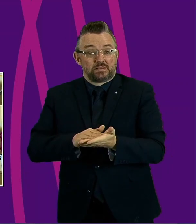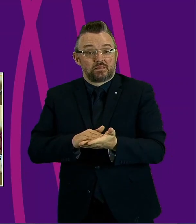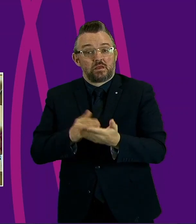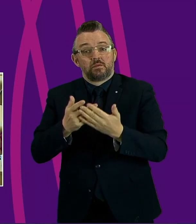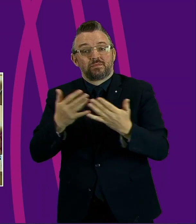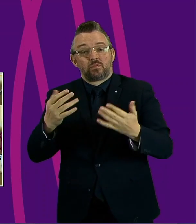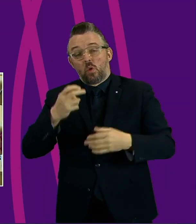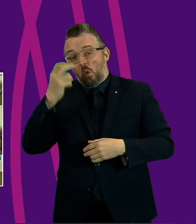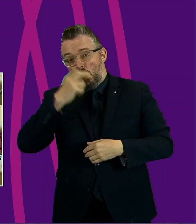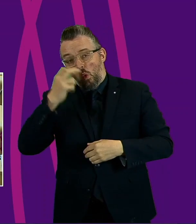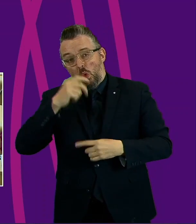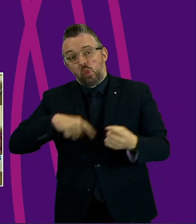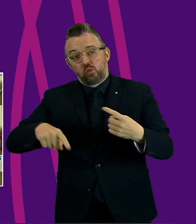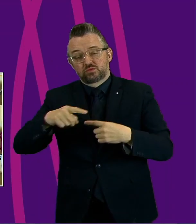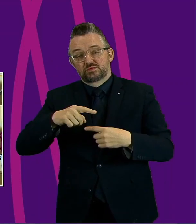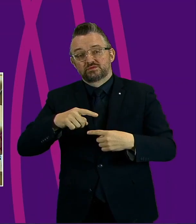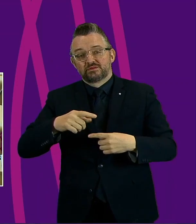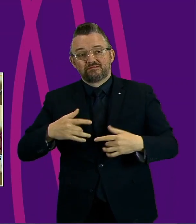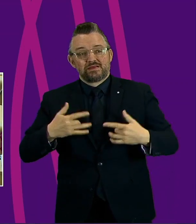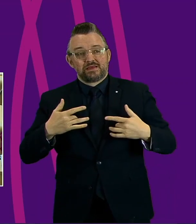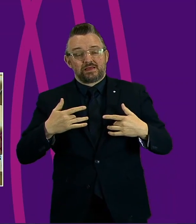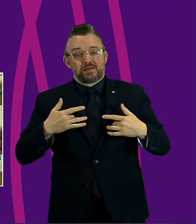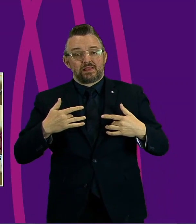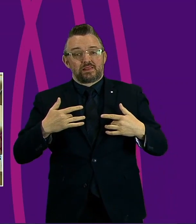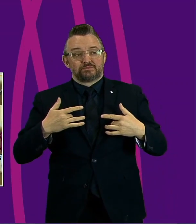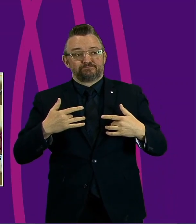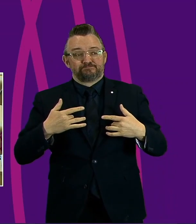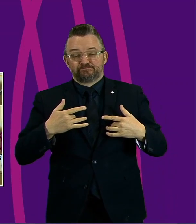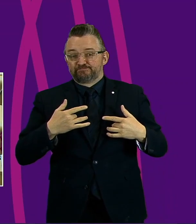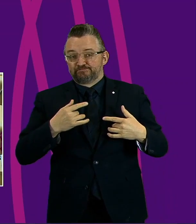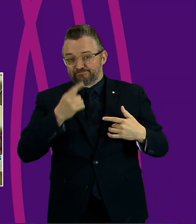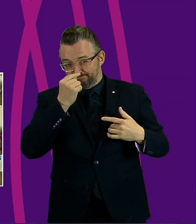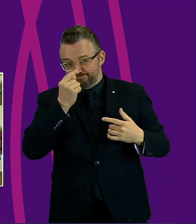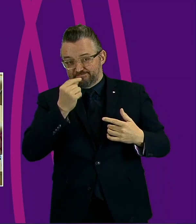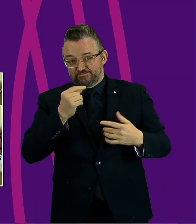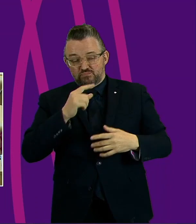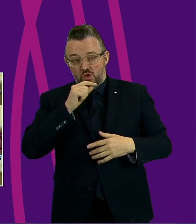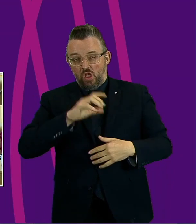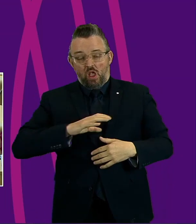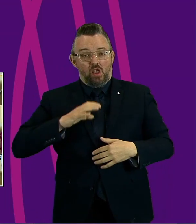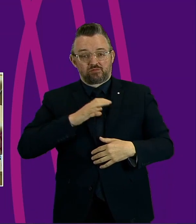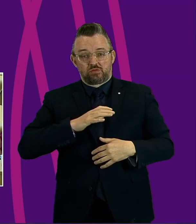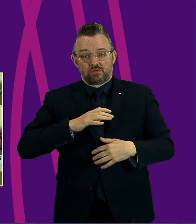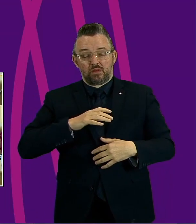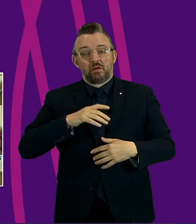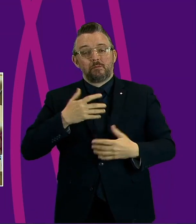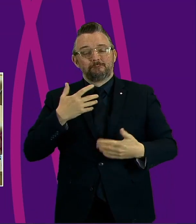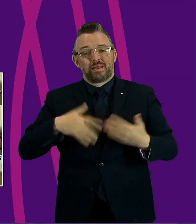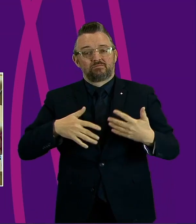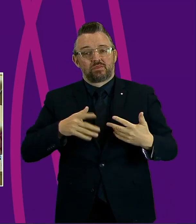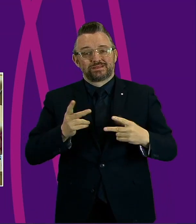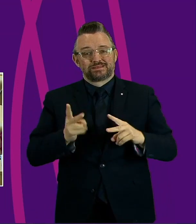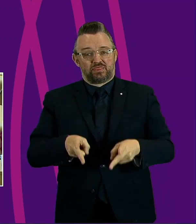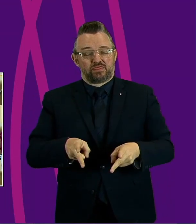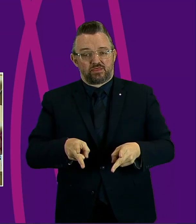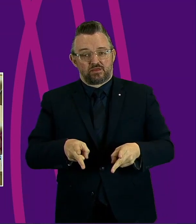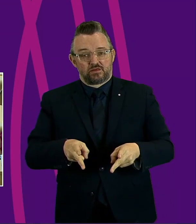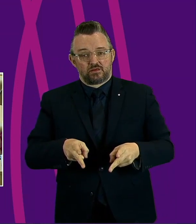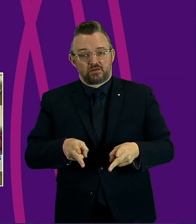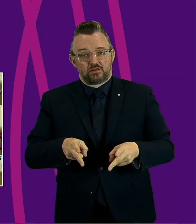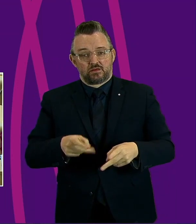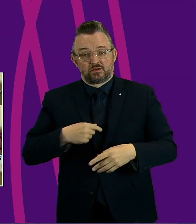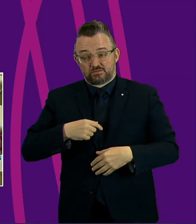old people faced an absolutely unnecessarily uncomfortable and painful death. First